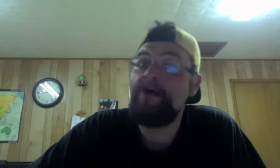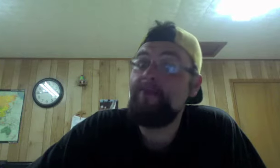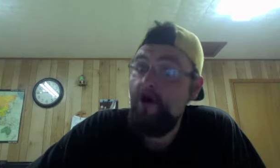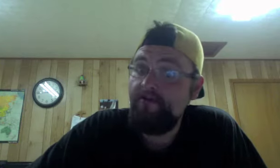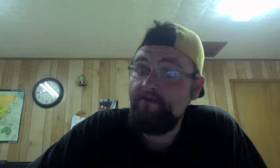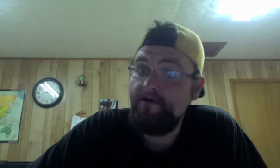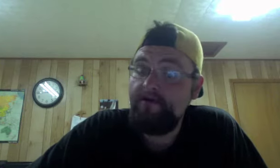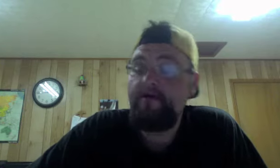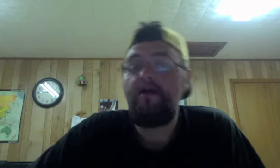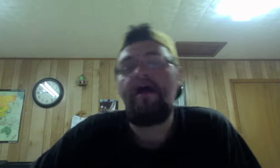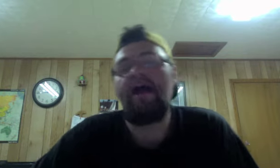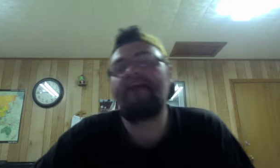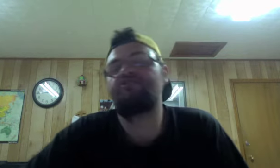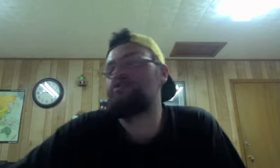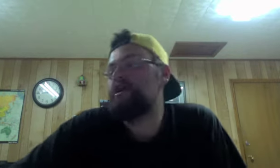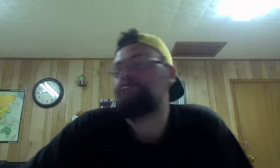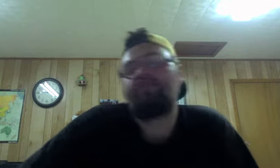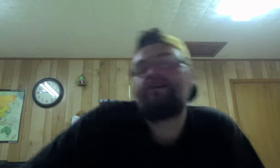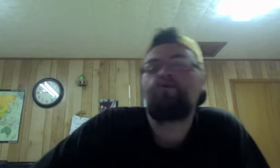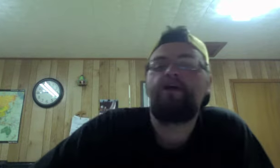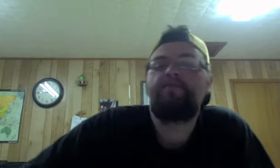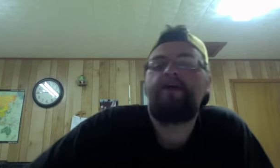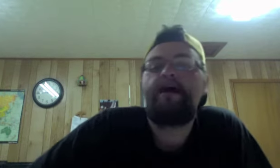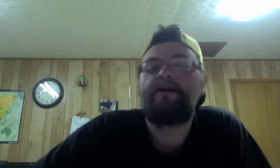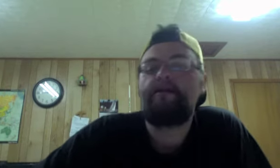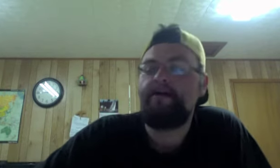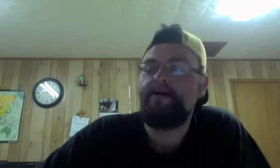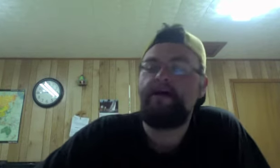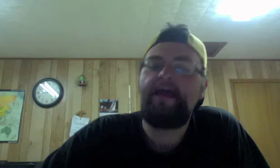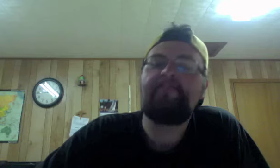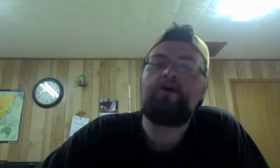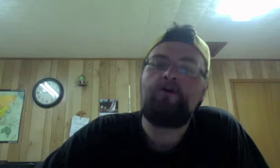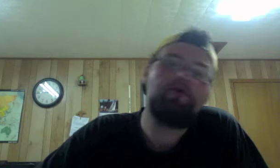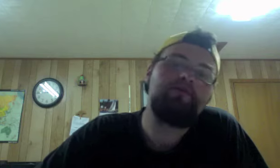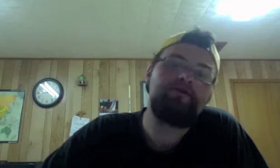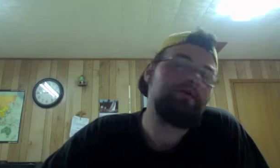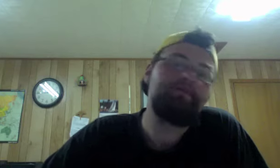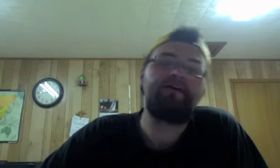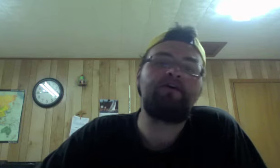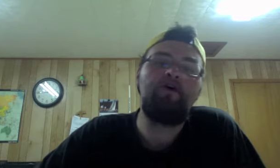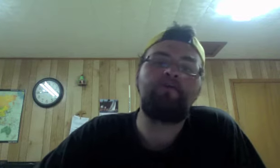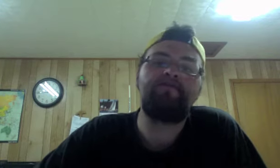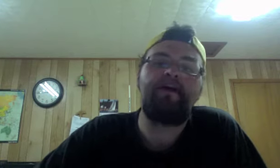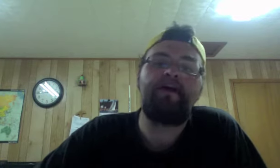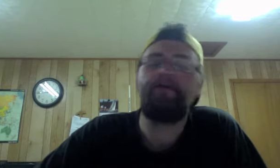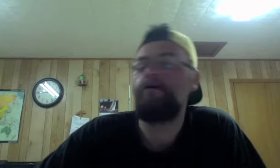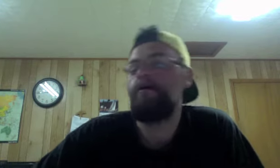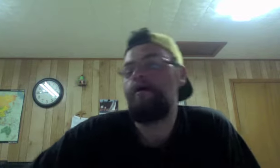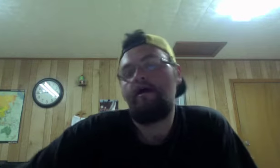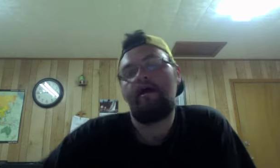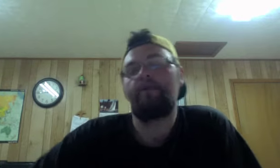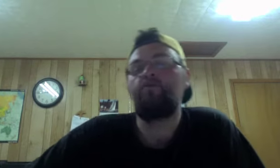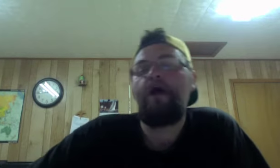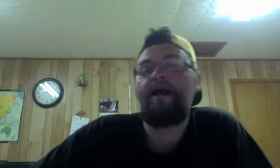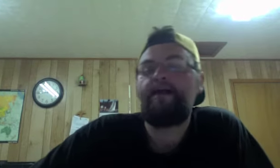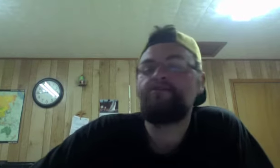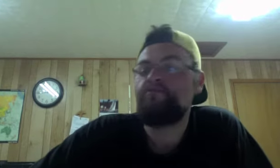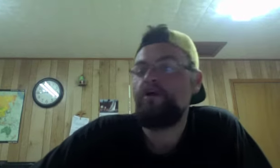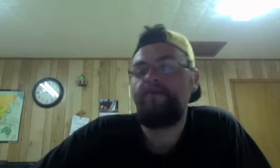all of them and you still got a pretty good running back and uh Avon Coburn who I'm a big Coburn fan and I'm glad Hamilton brought him back